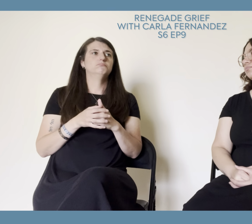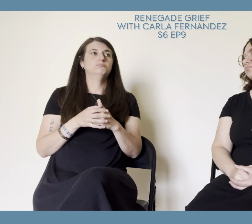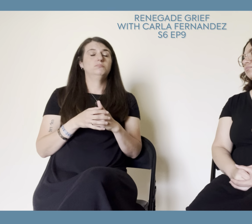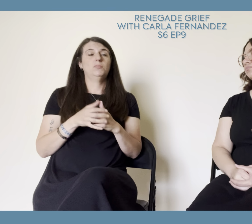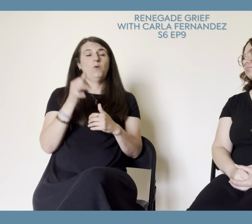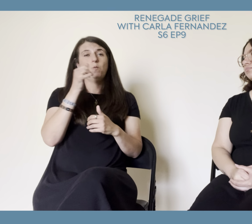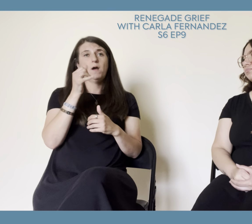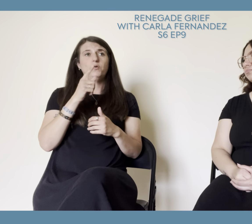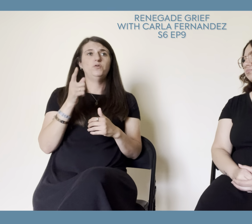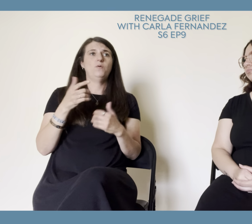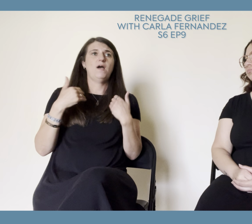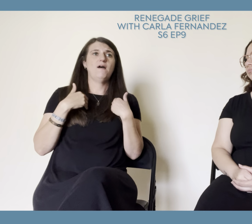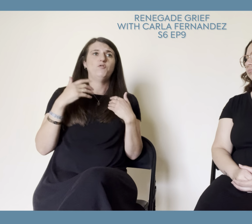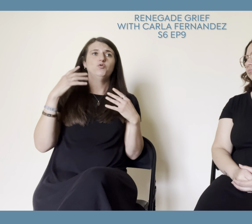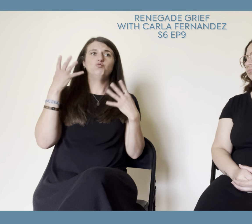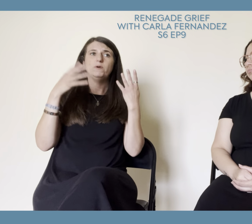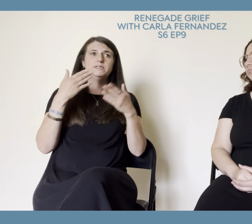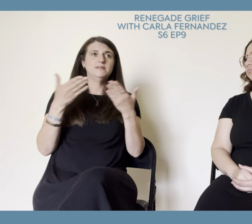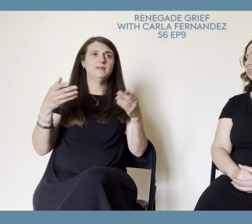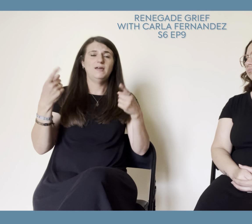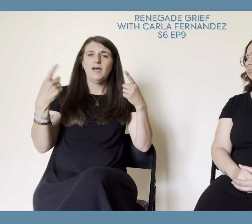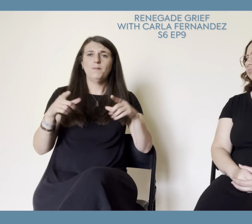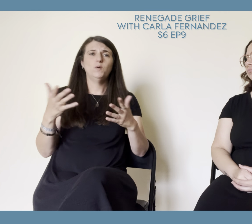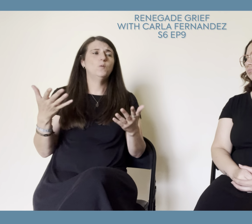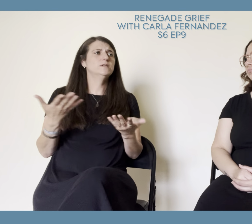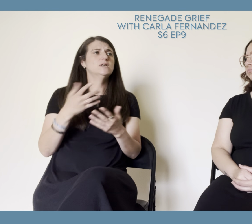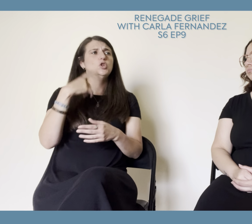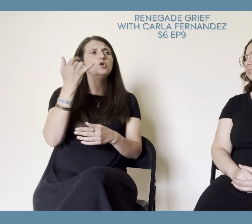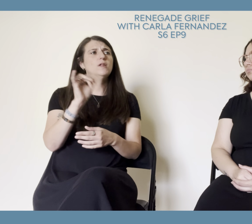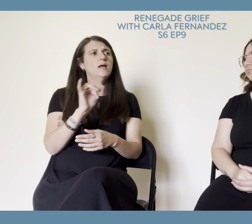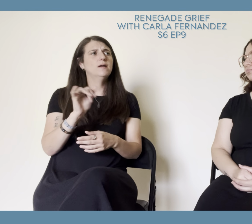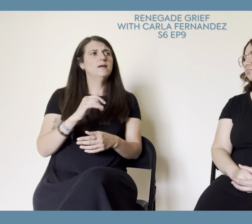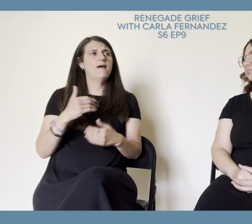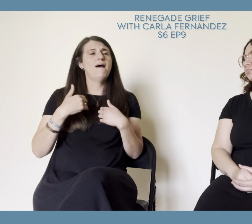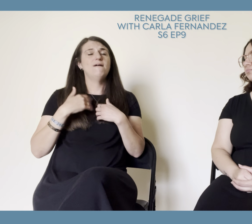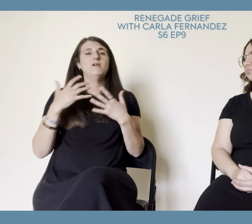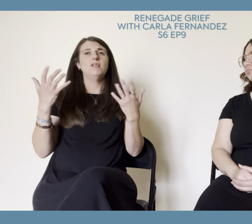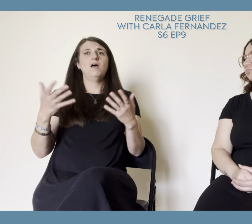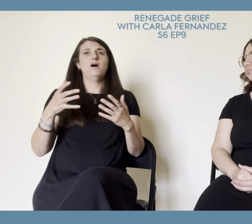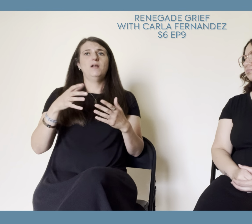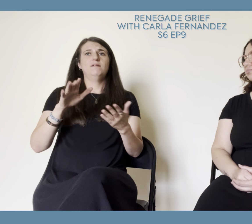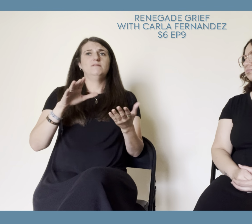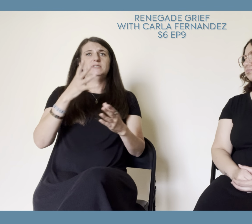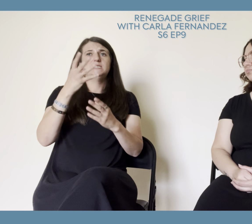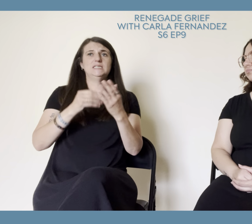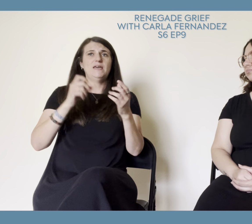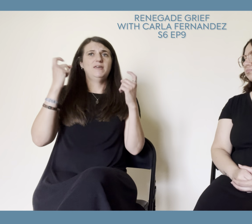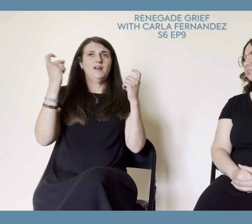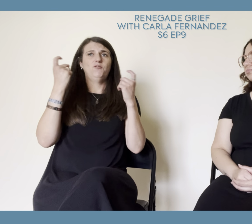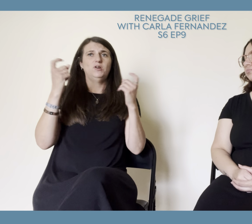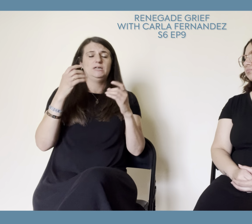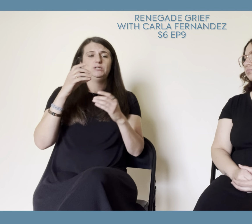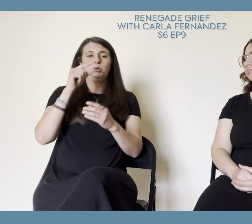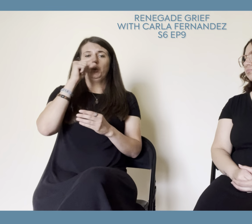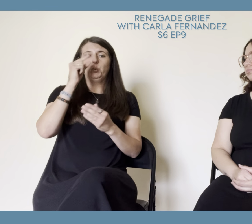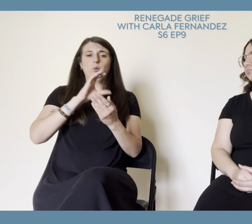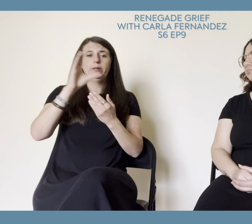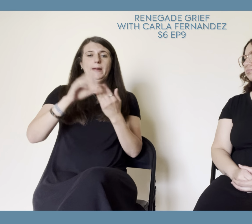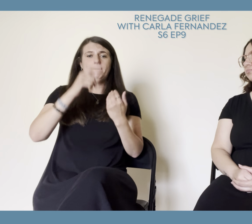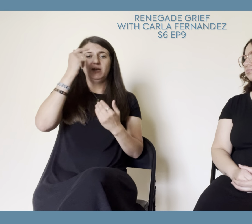this crazy thing happen. Like, what's that like? You know, I have a lot of death anniversaries in my Google Calendar because I like to just be like, thinking about you today.